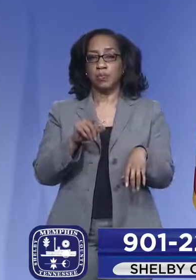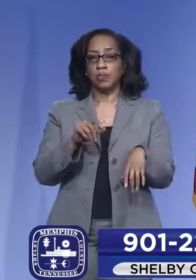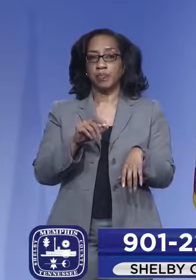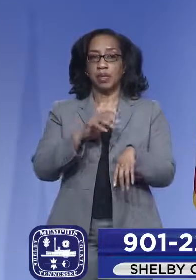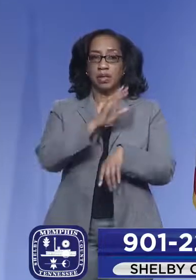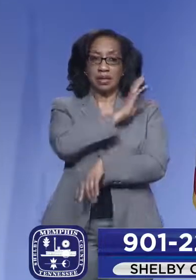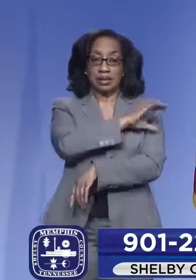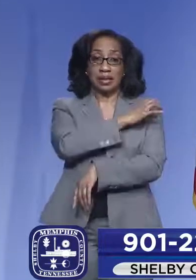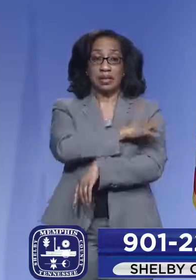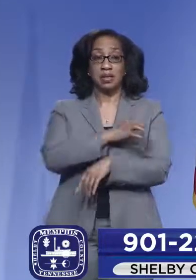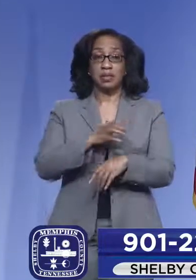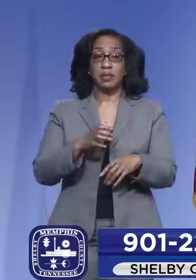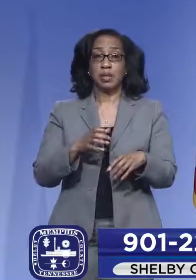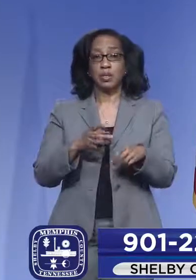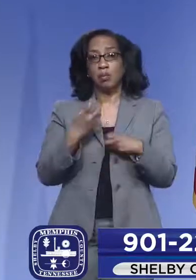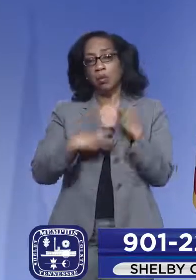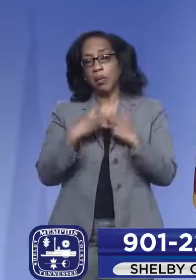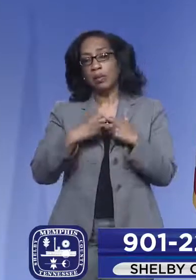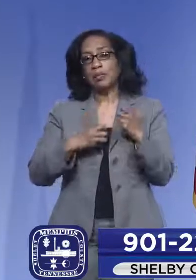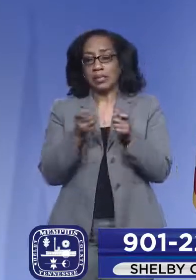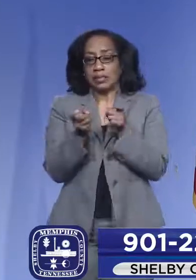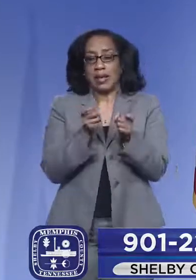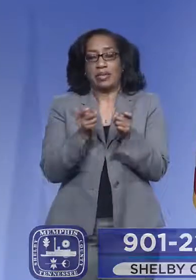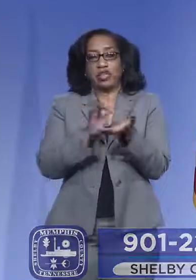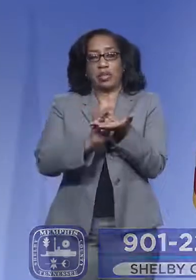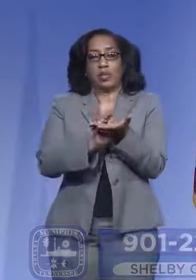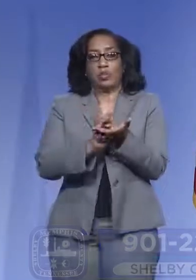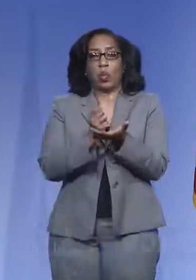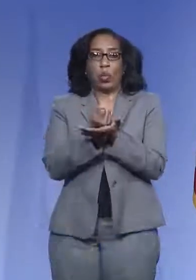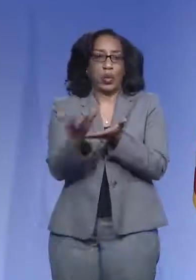issue of managing the vaccine so that you're not wasting it.